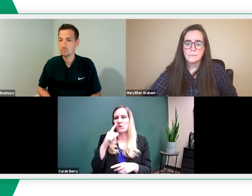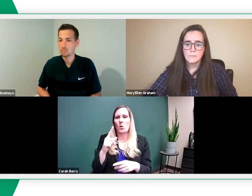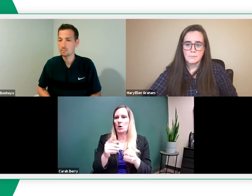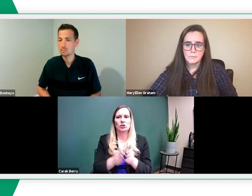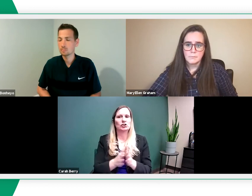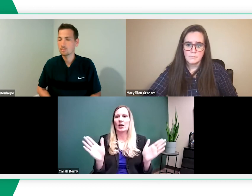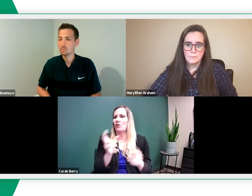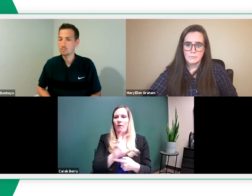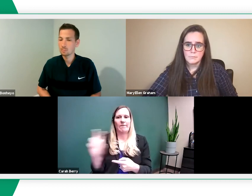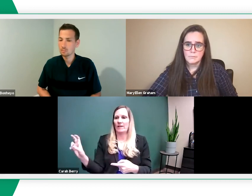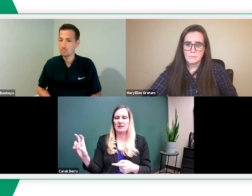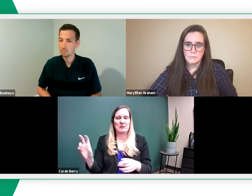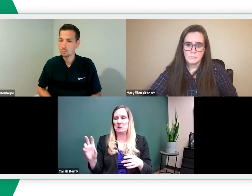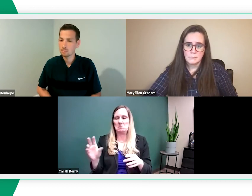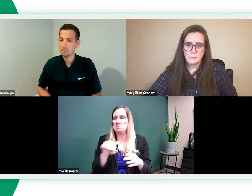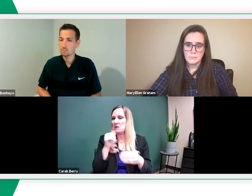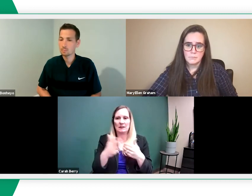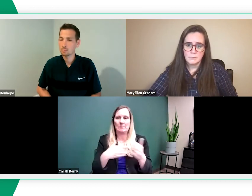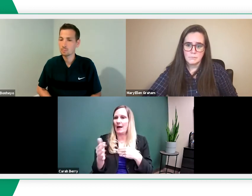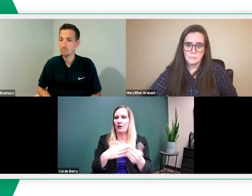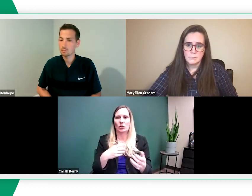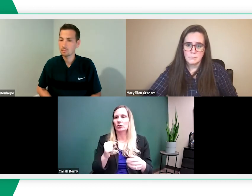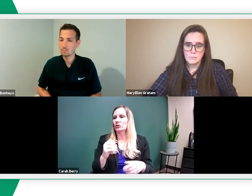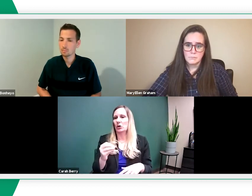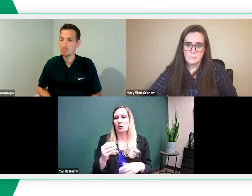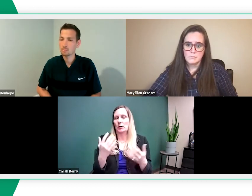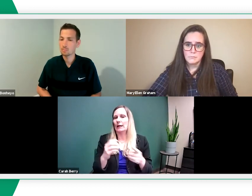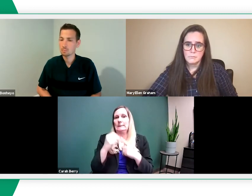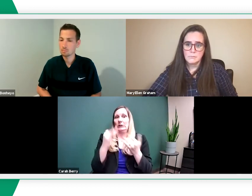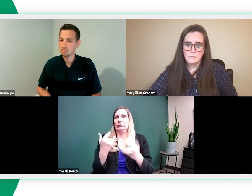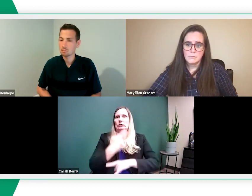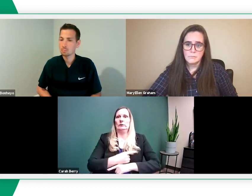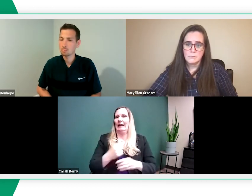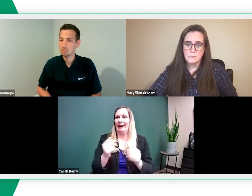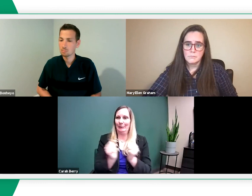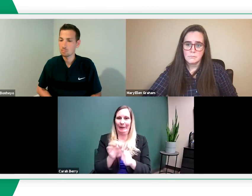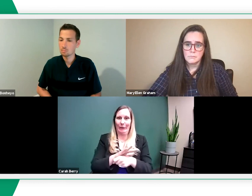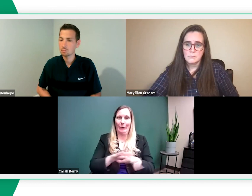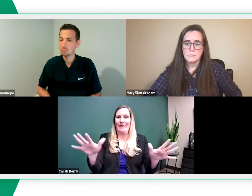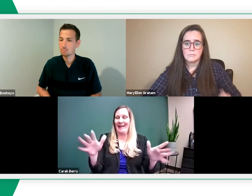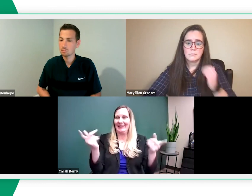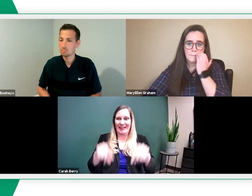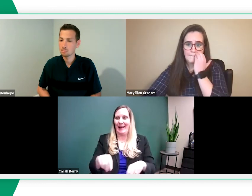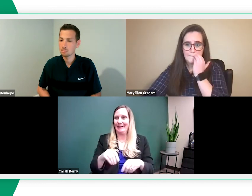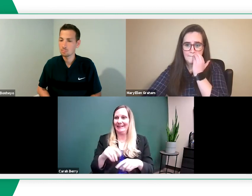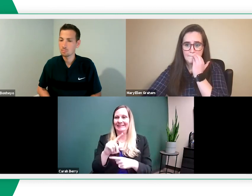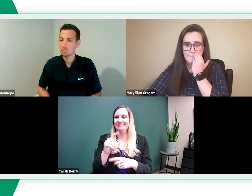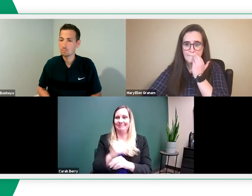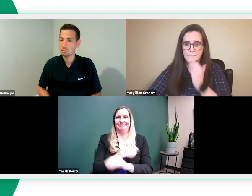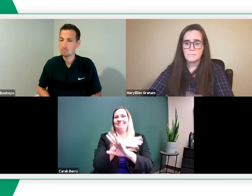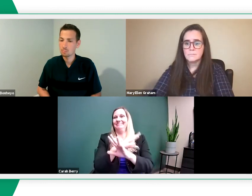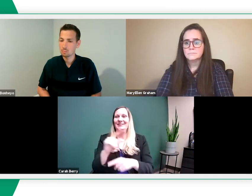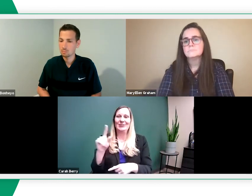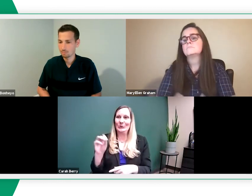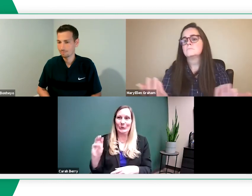purposes. But for general investments, the state specified does not matter, especially